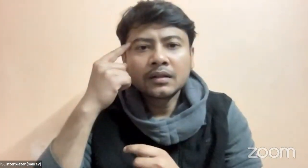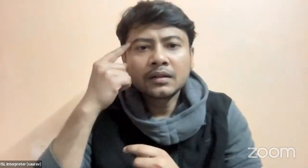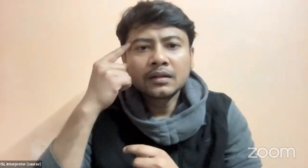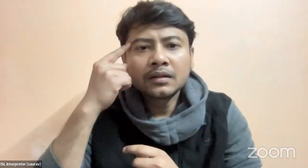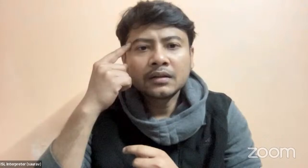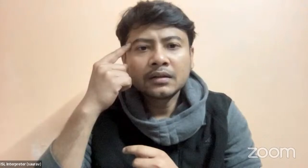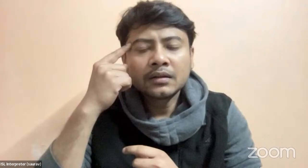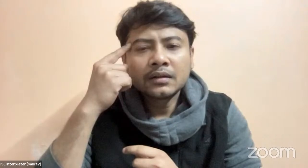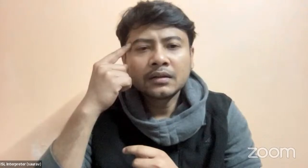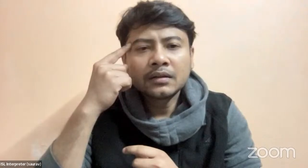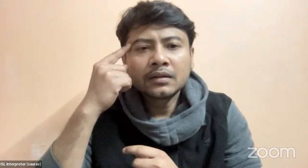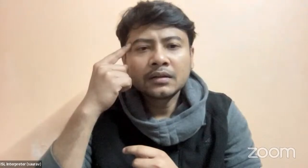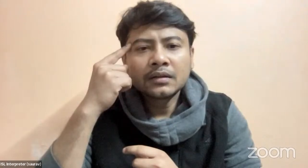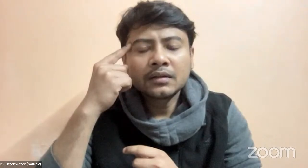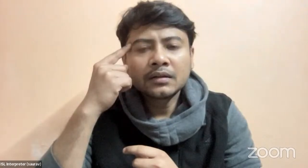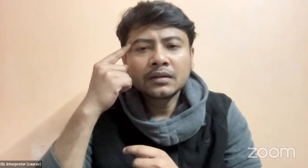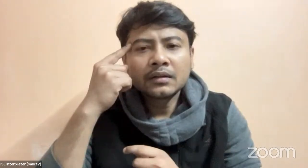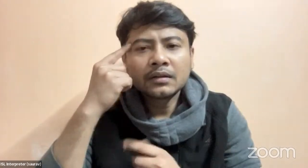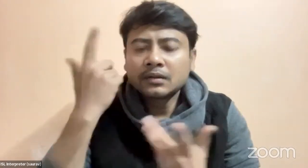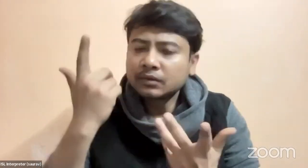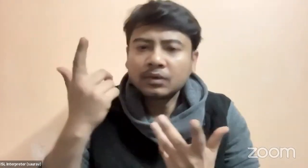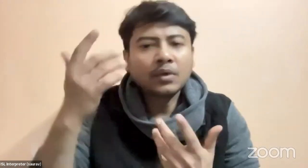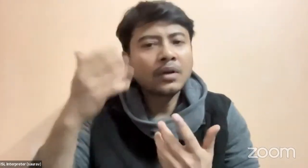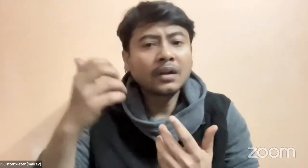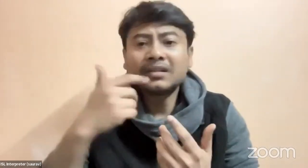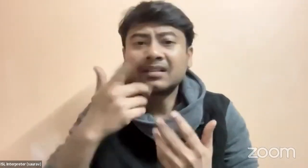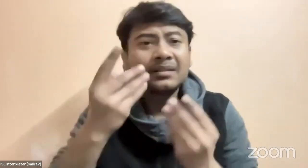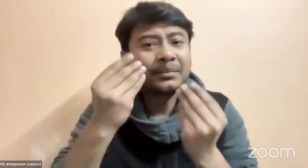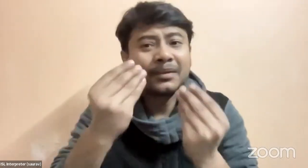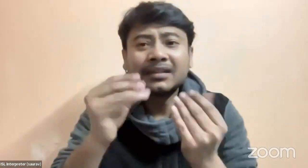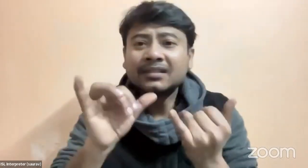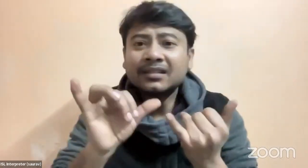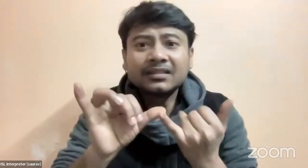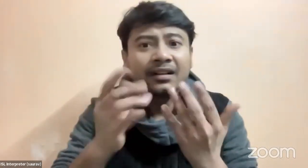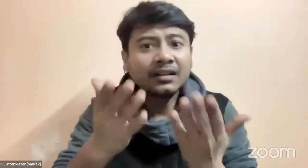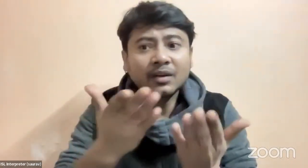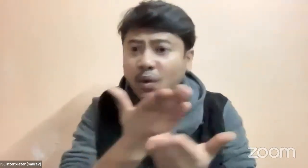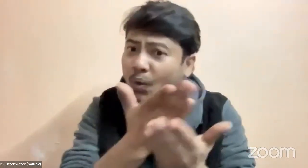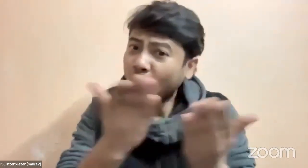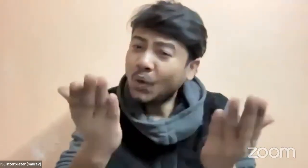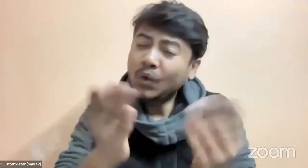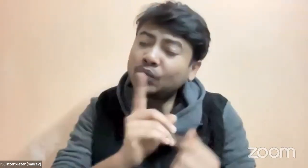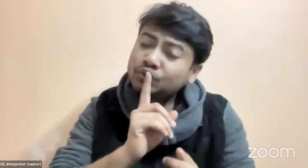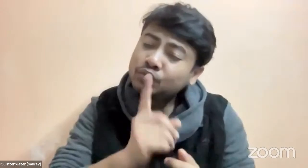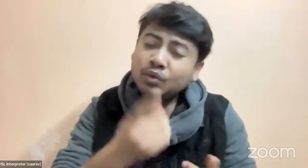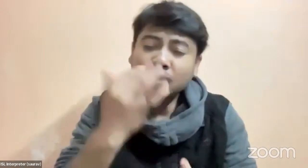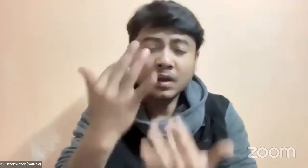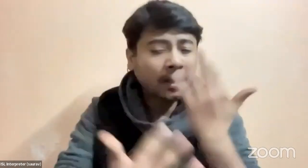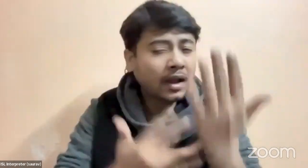hell. Krishna, please help them. You can only do it.